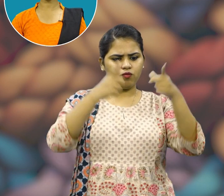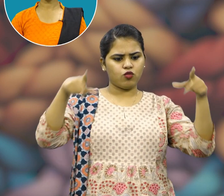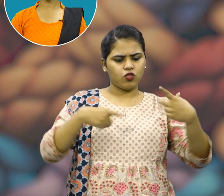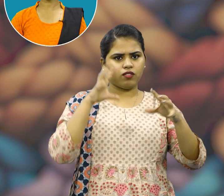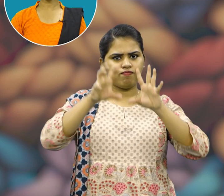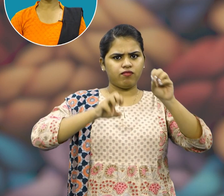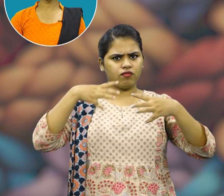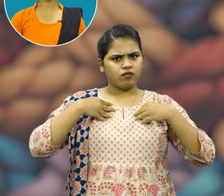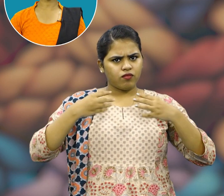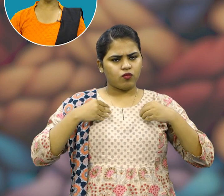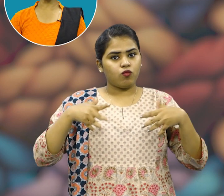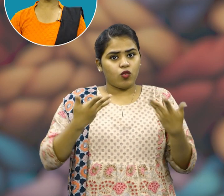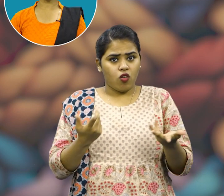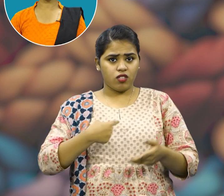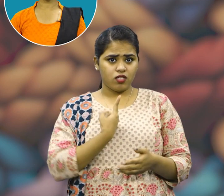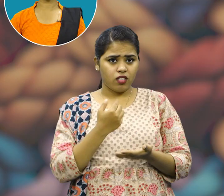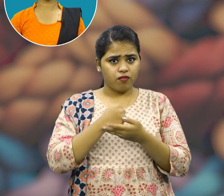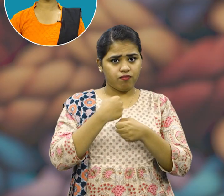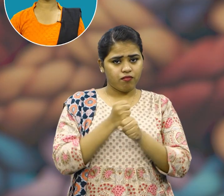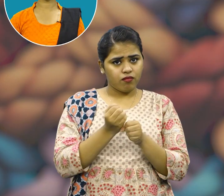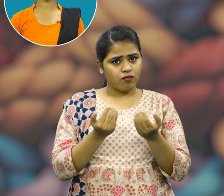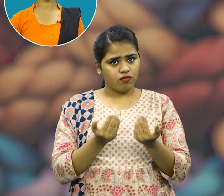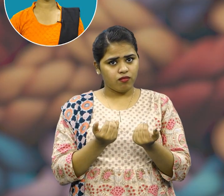nature or we can make them artificially?